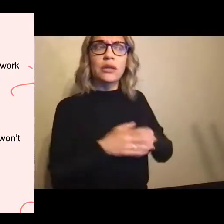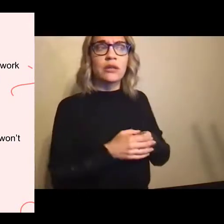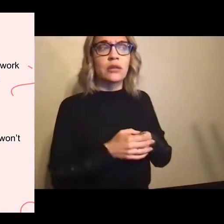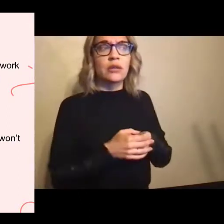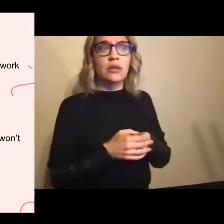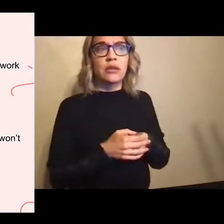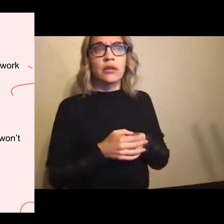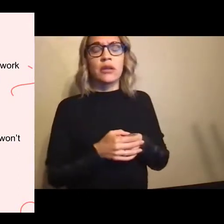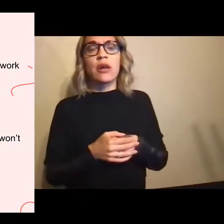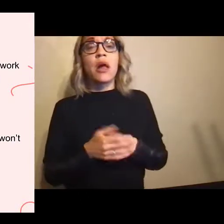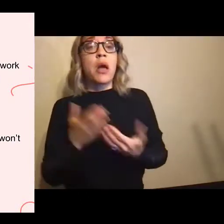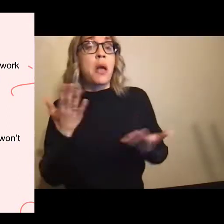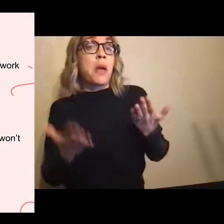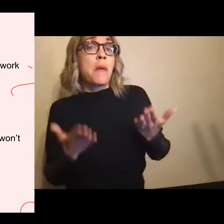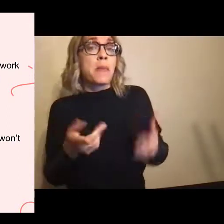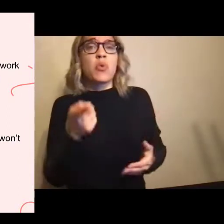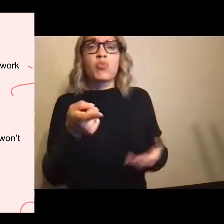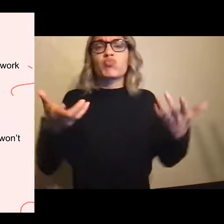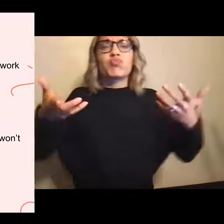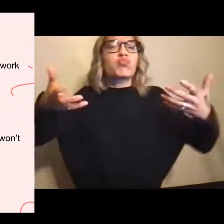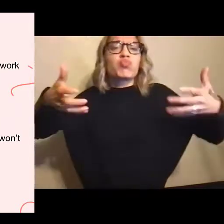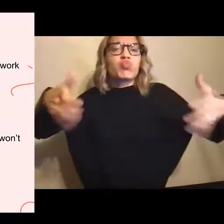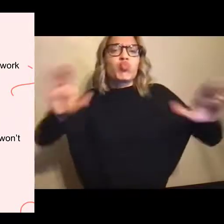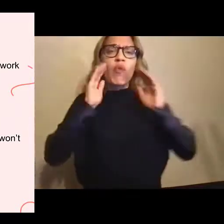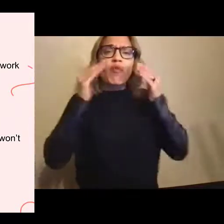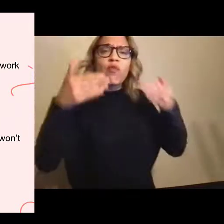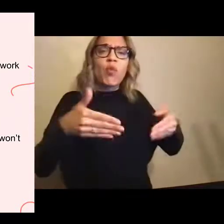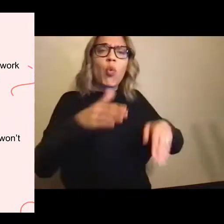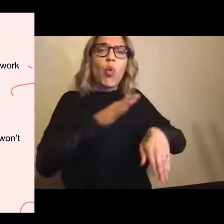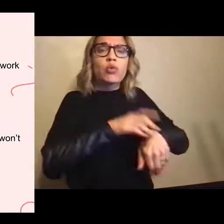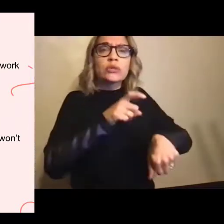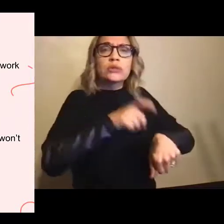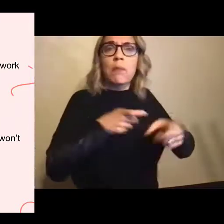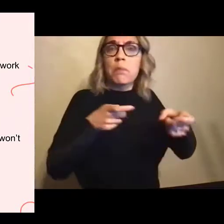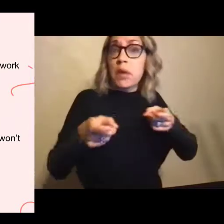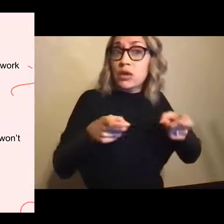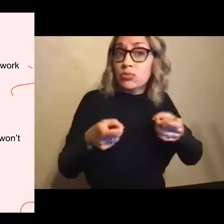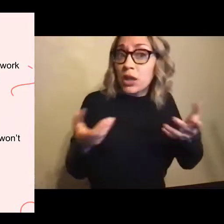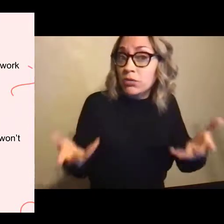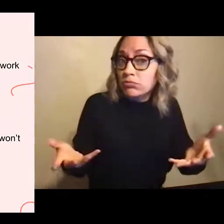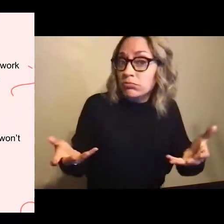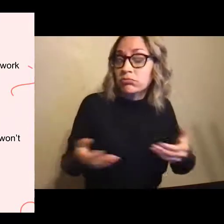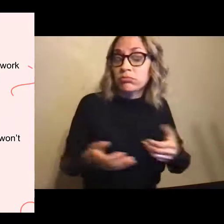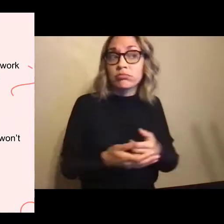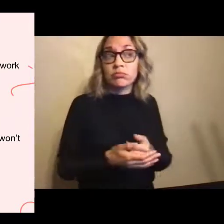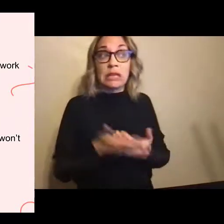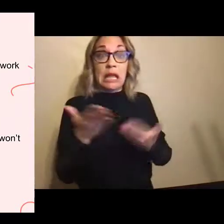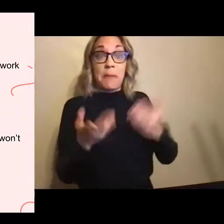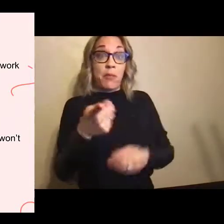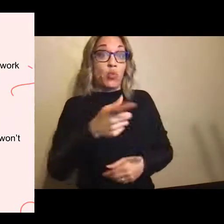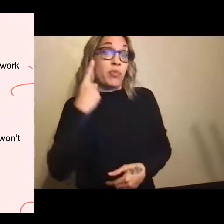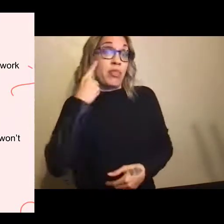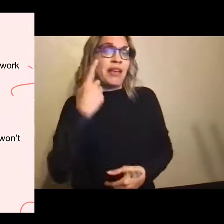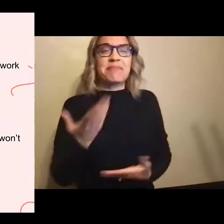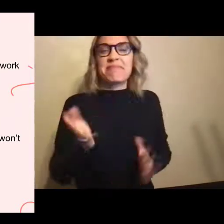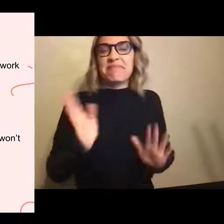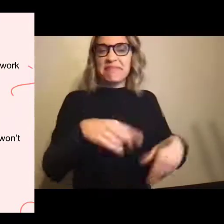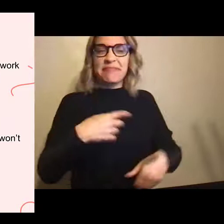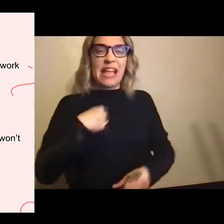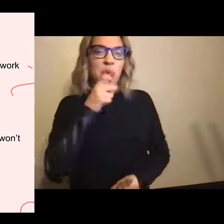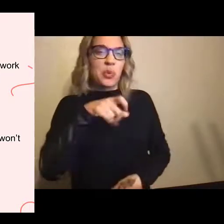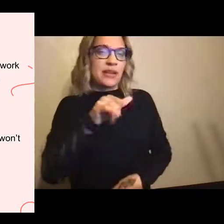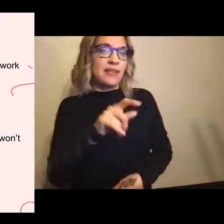So maybe you do feel like you have good time management. Perhaps you don't want to focus on developing time management